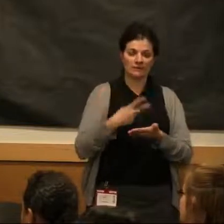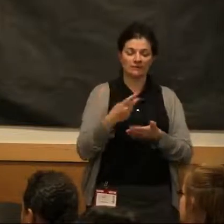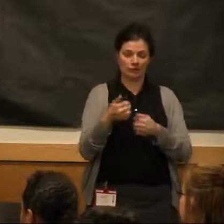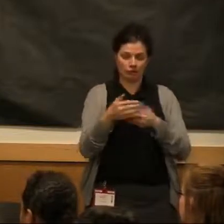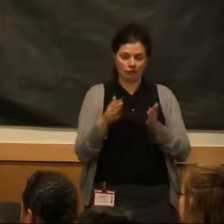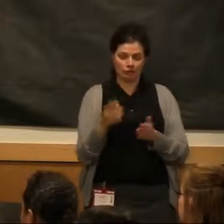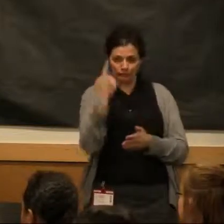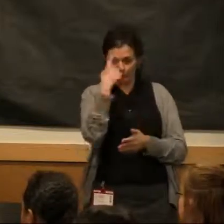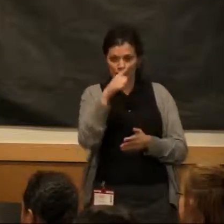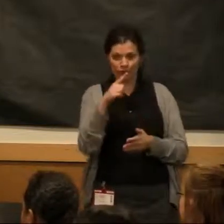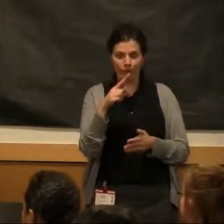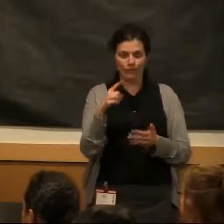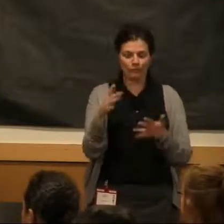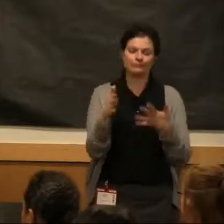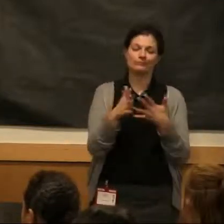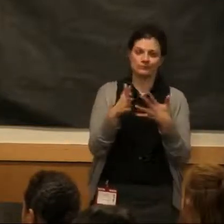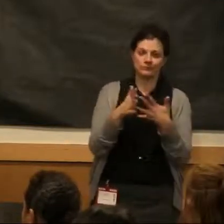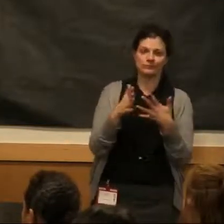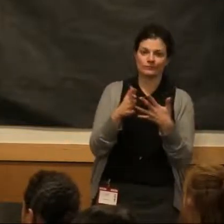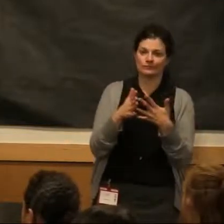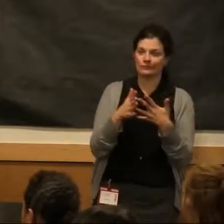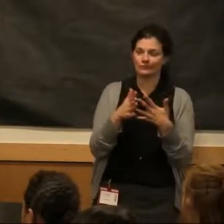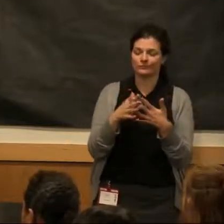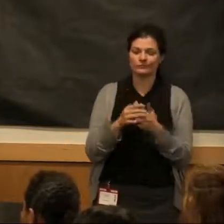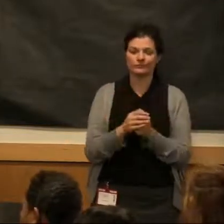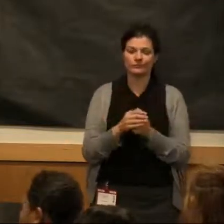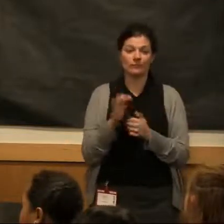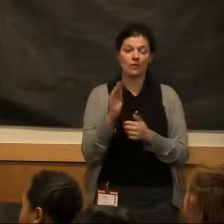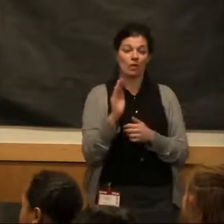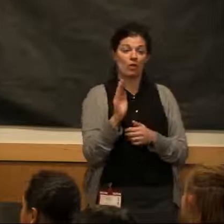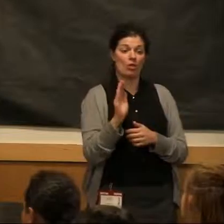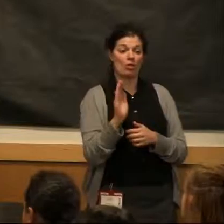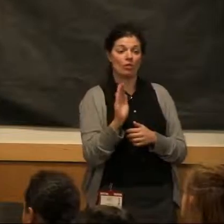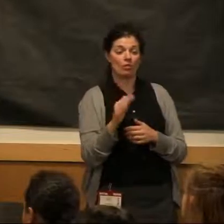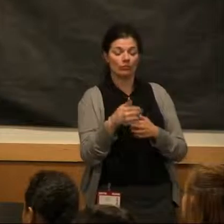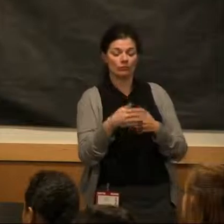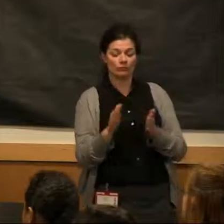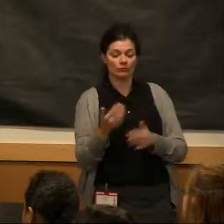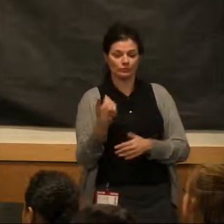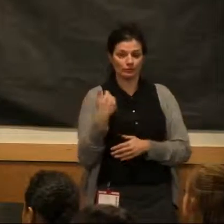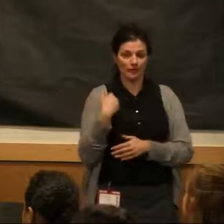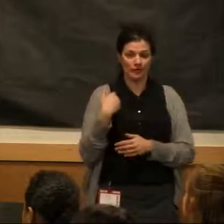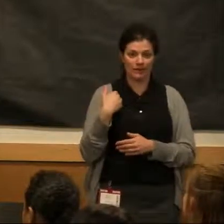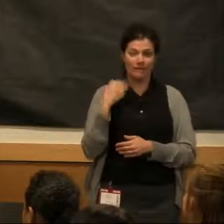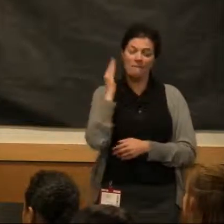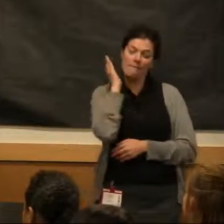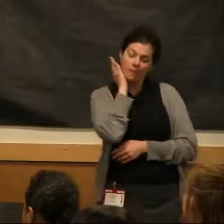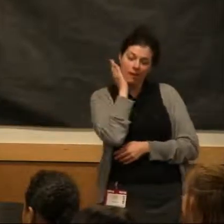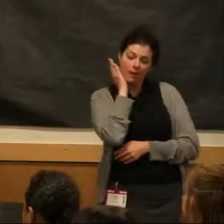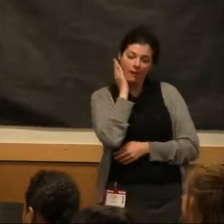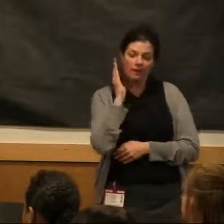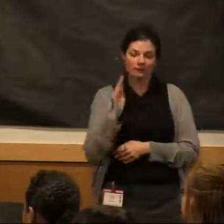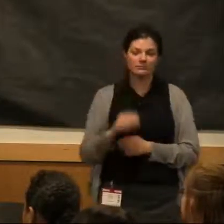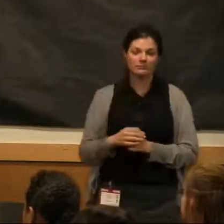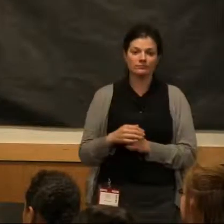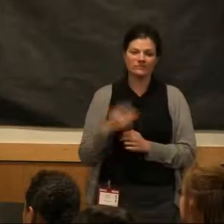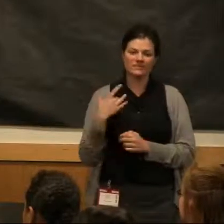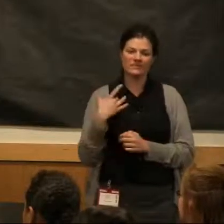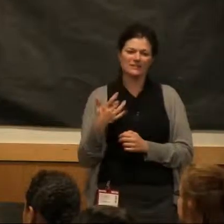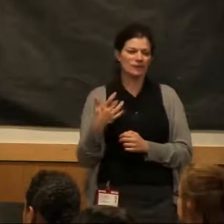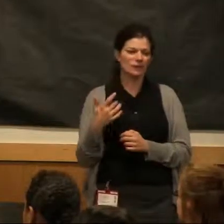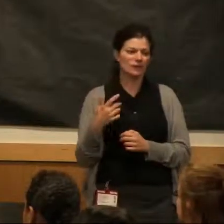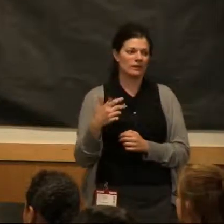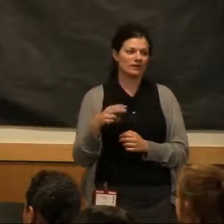students particularly. Those rooms will have a bed for each student, usually a twin bed, a desk